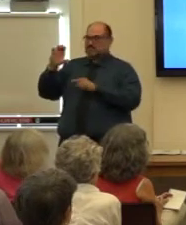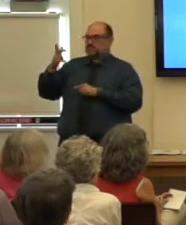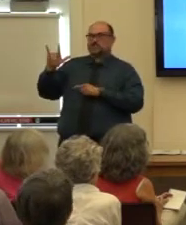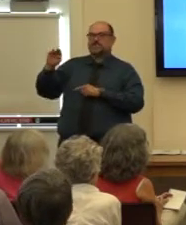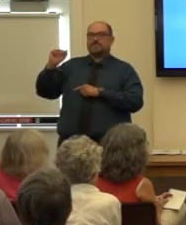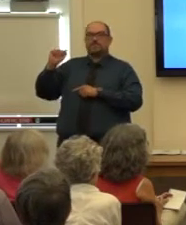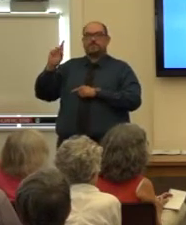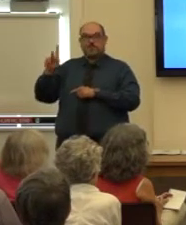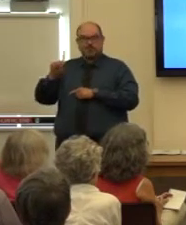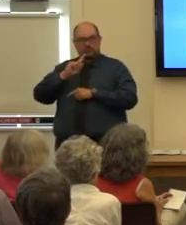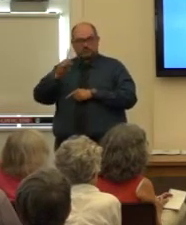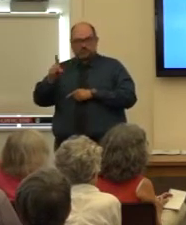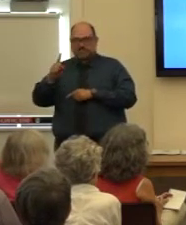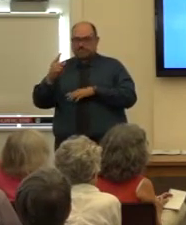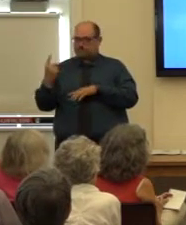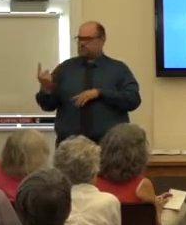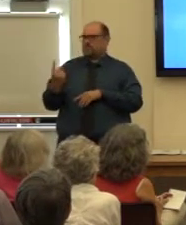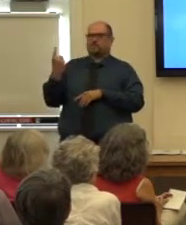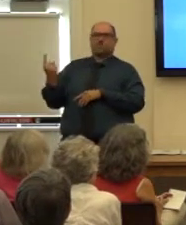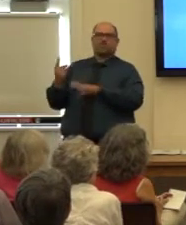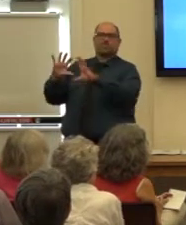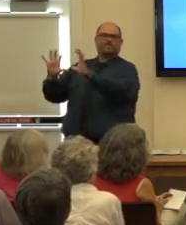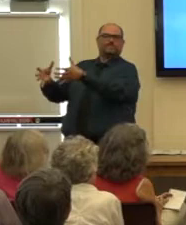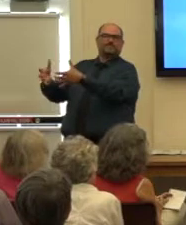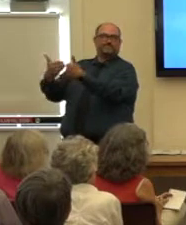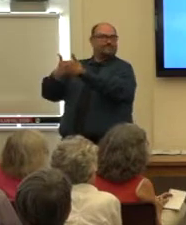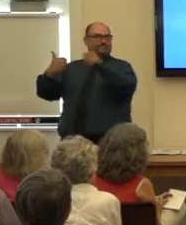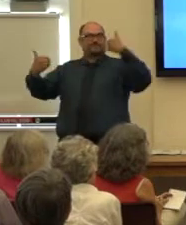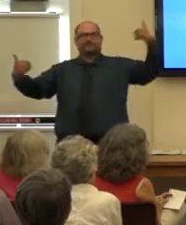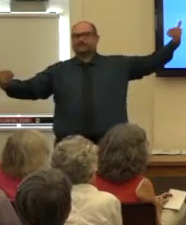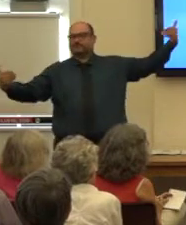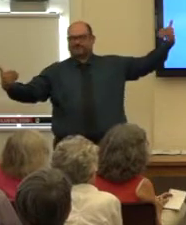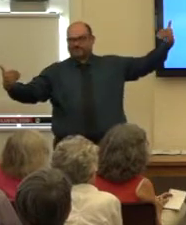from America than they are today.